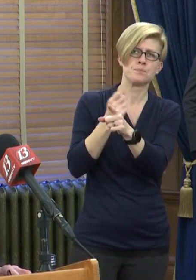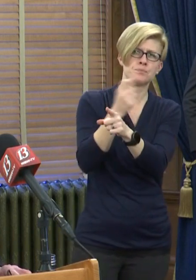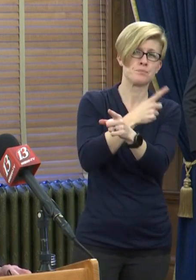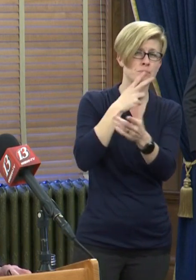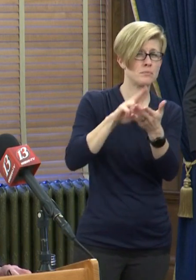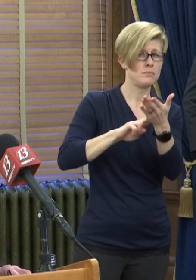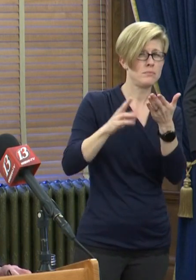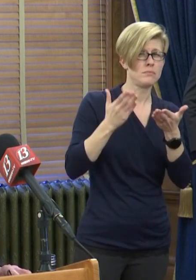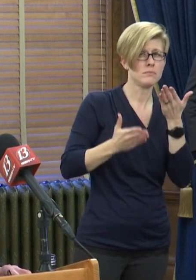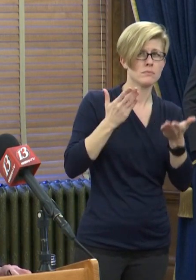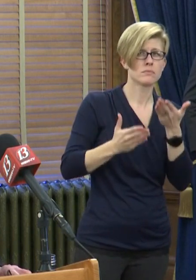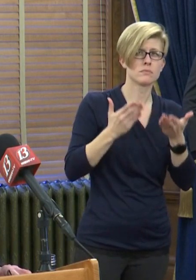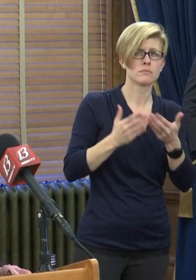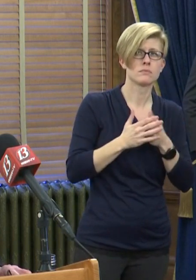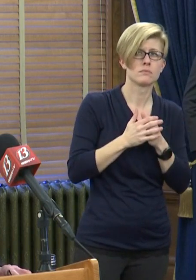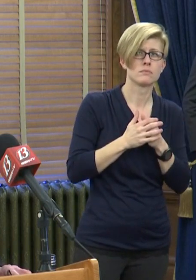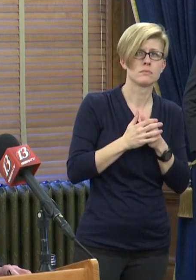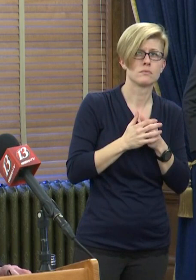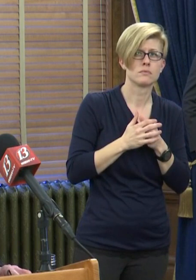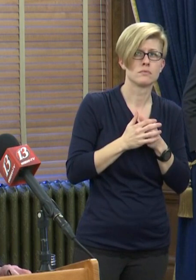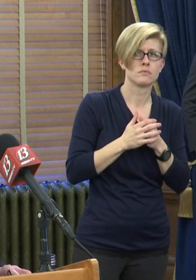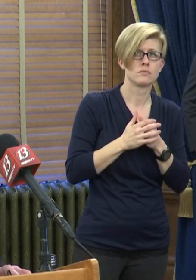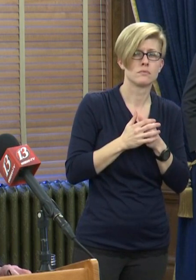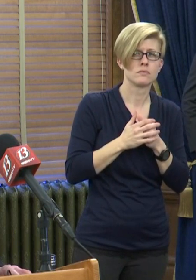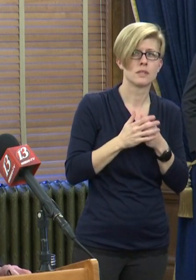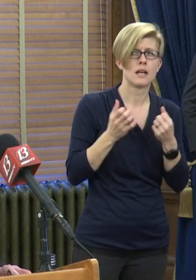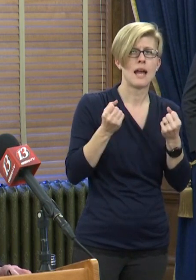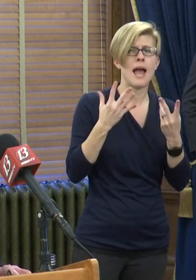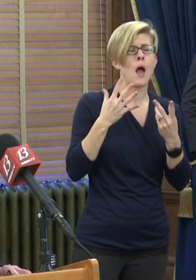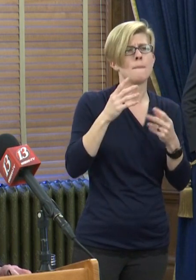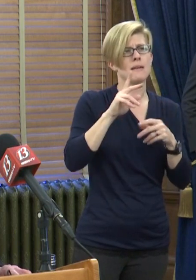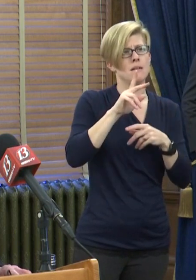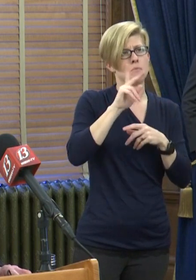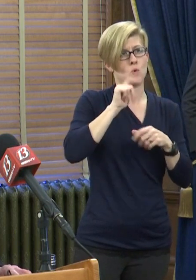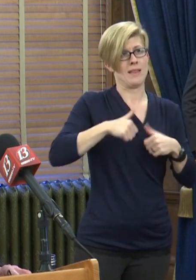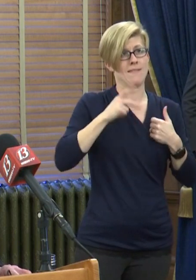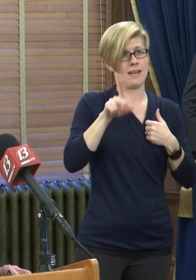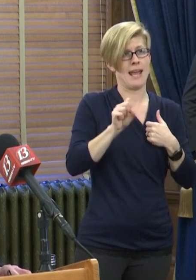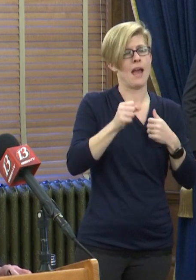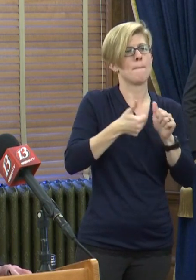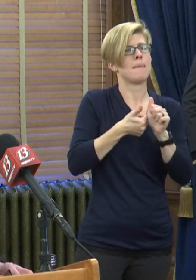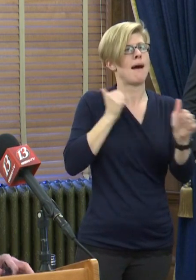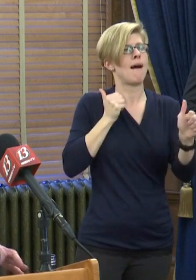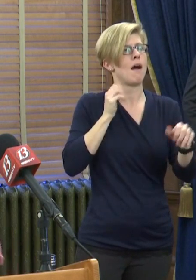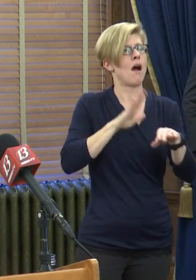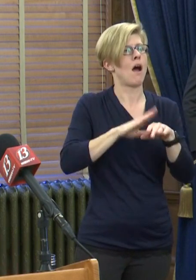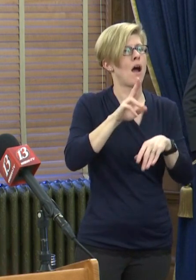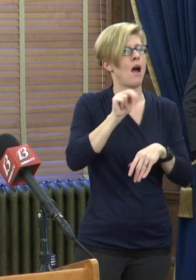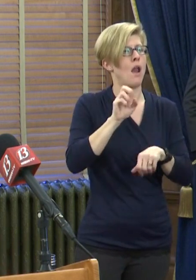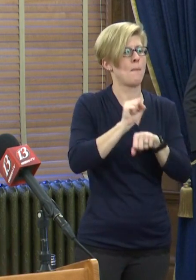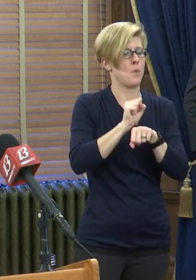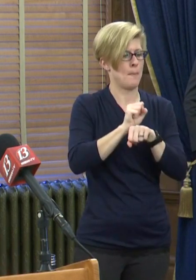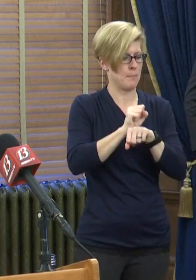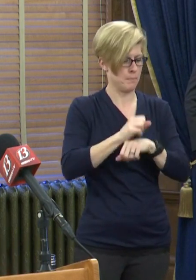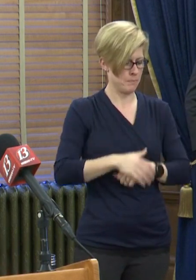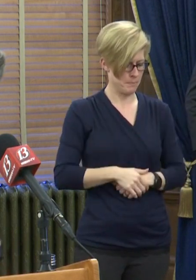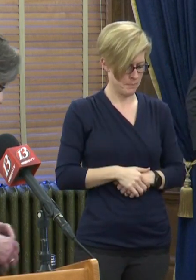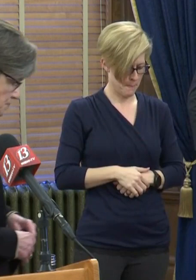Kansans right now are not up to date on their unemployment payments? Do you have